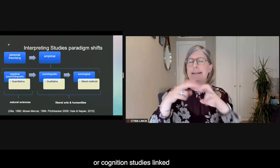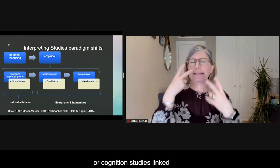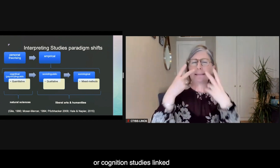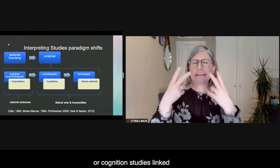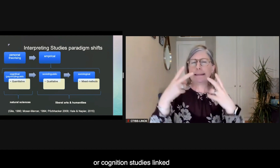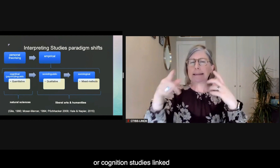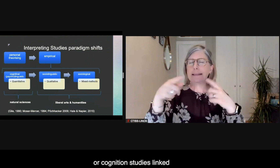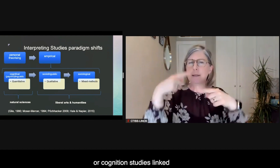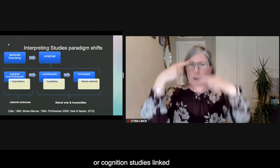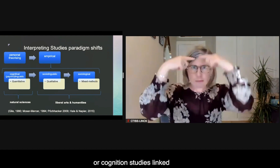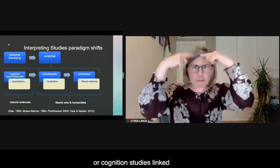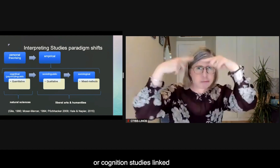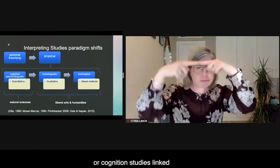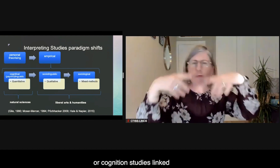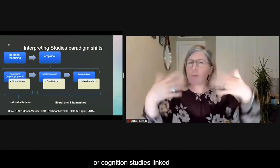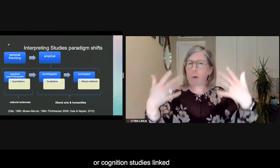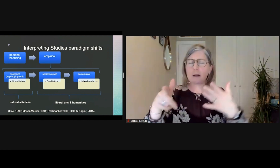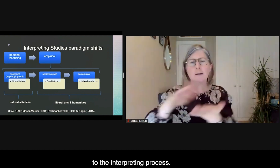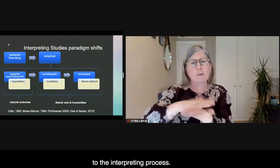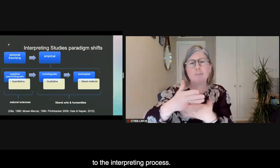interpreting process.